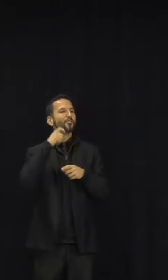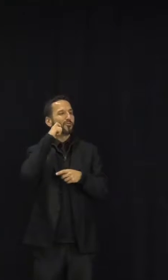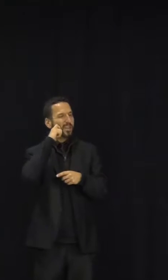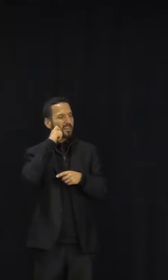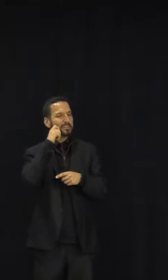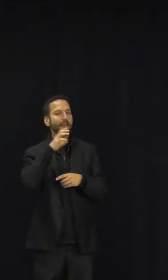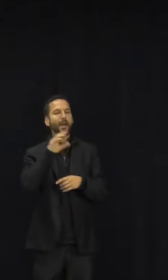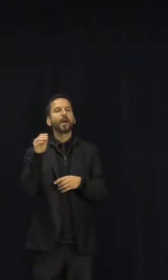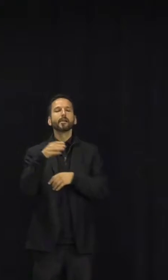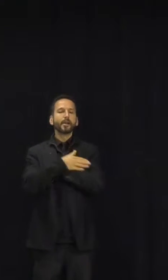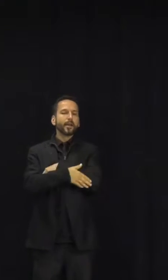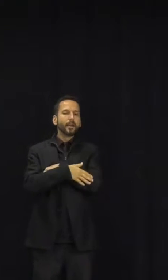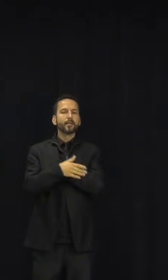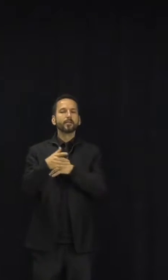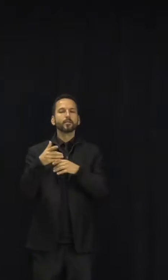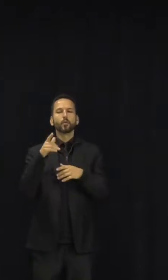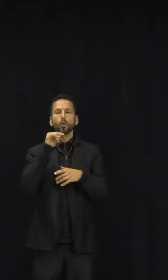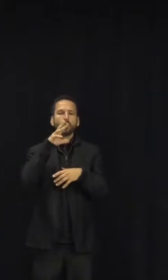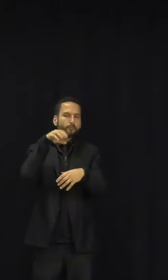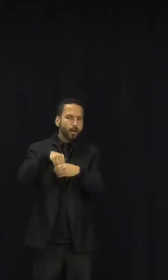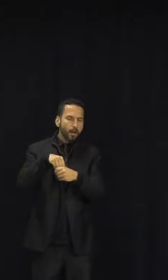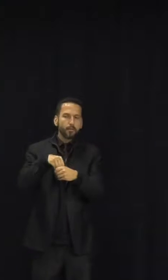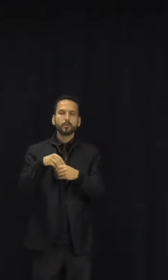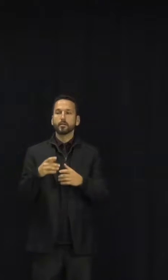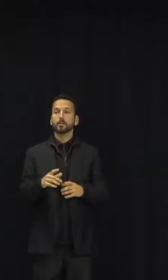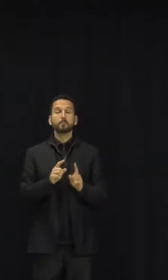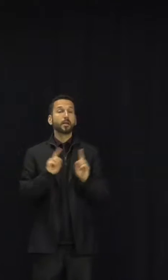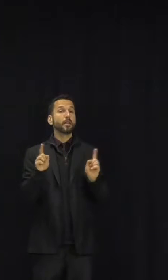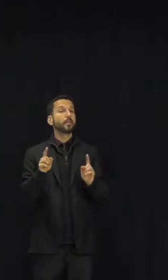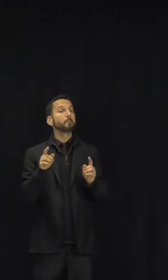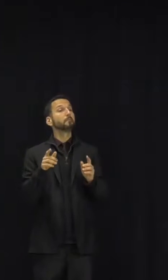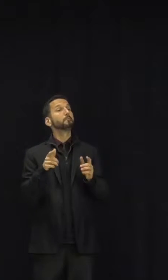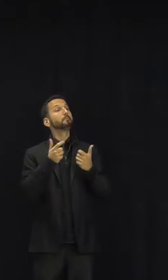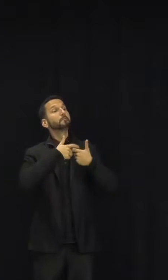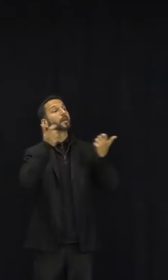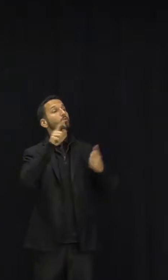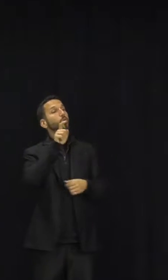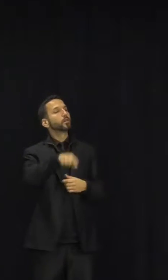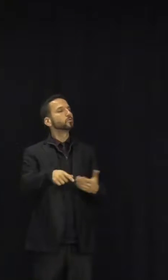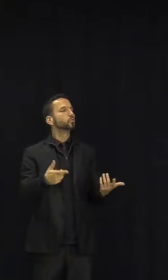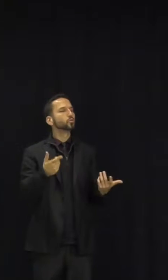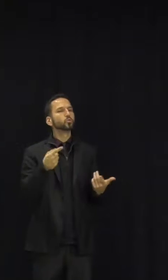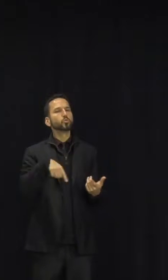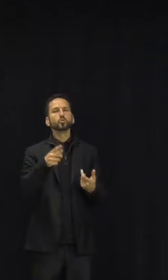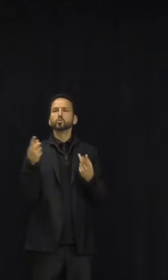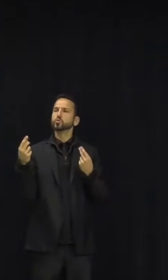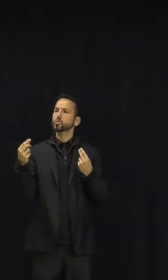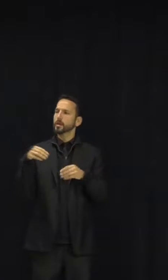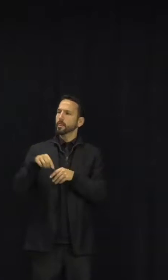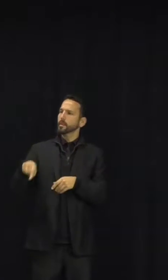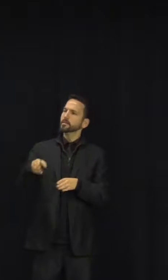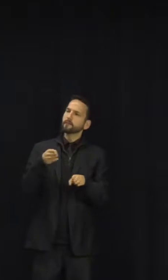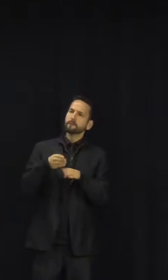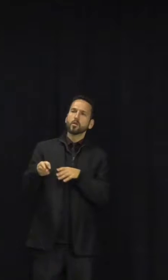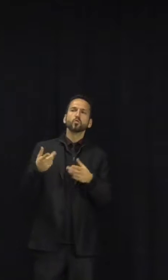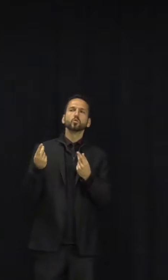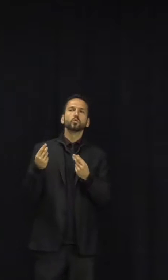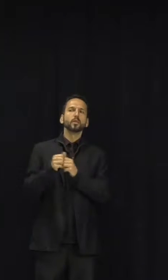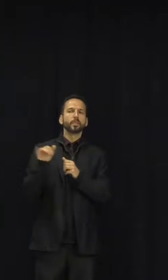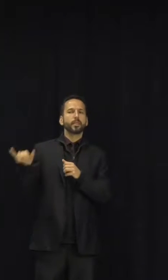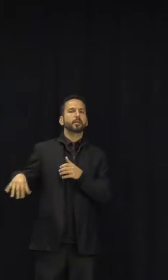dancers that included career transition as a part of their career, not as a cliff you fall off at the